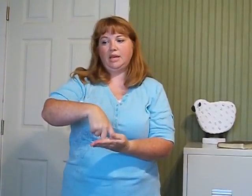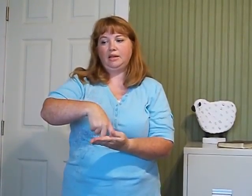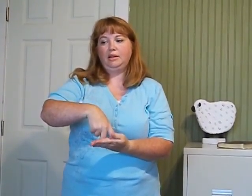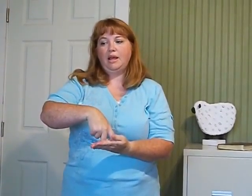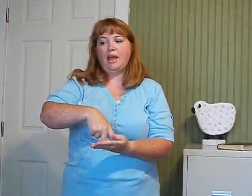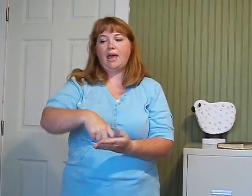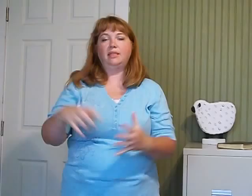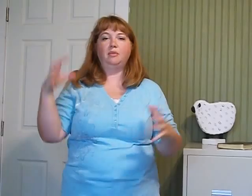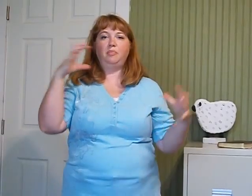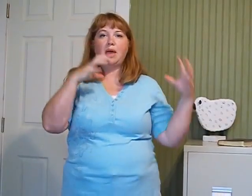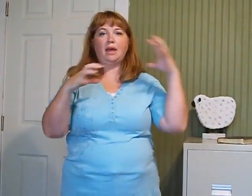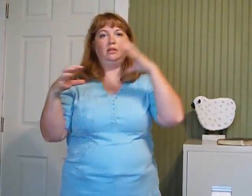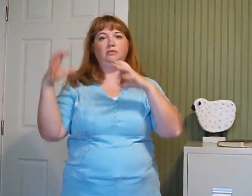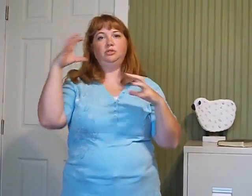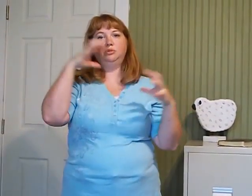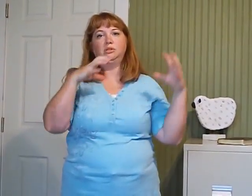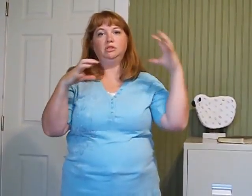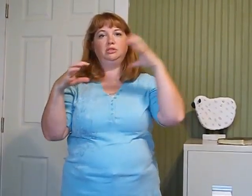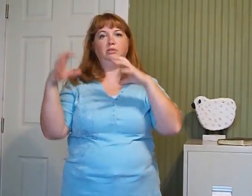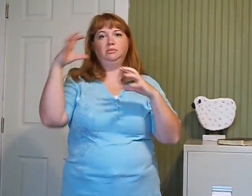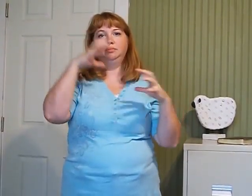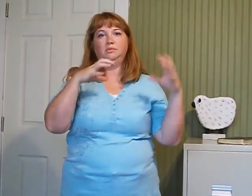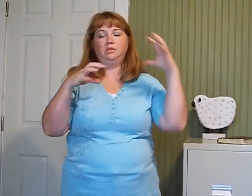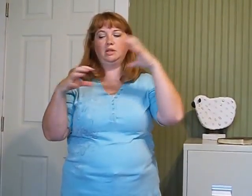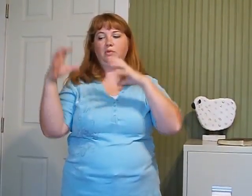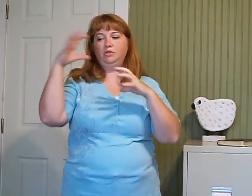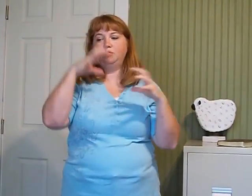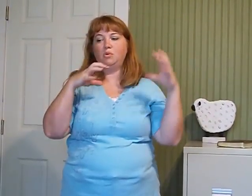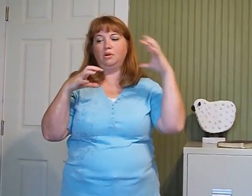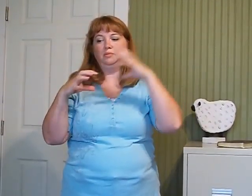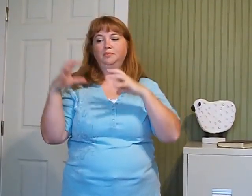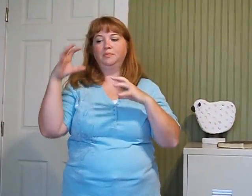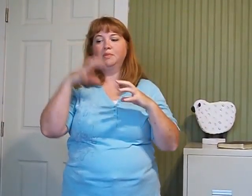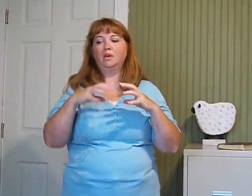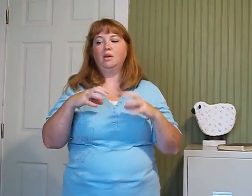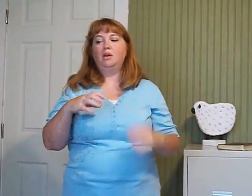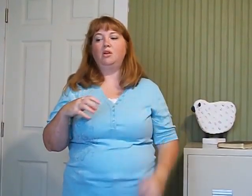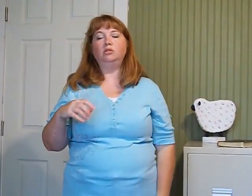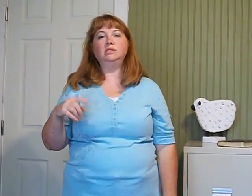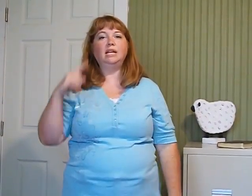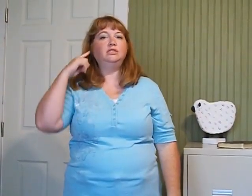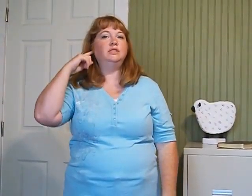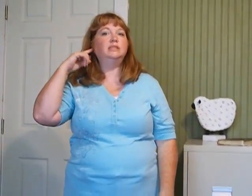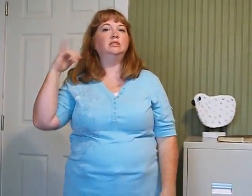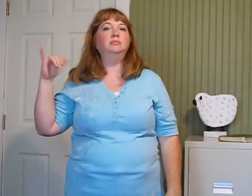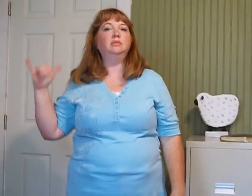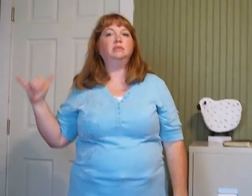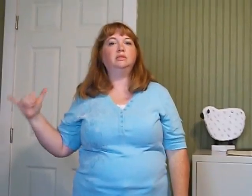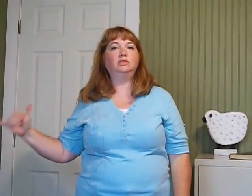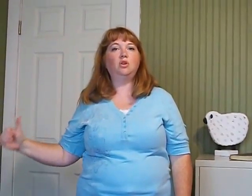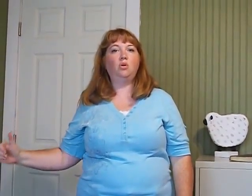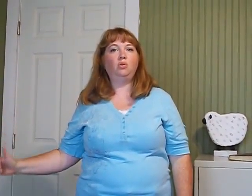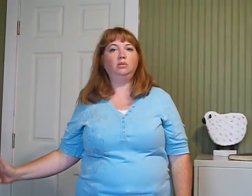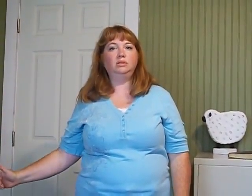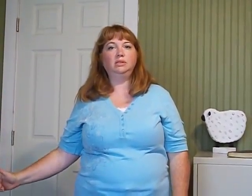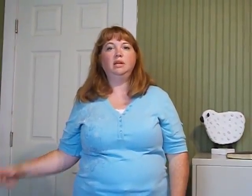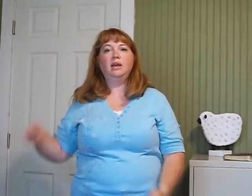do the kneel again, at the Battle of Tours, just like we do war. Golden Age of Islam is